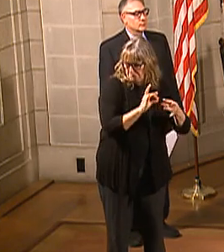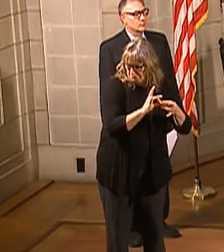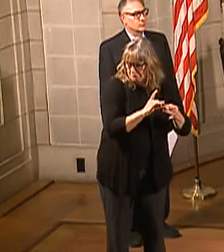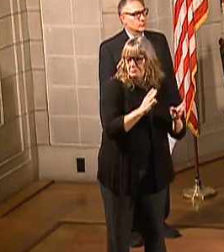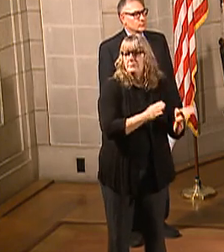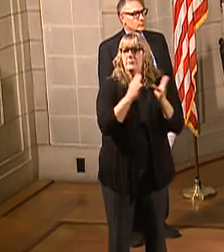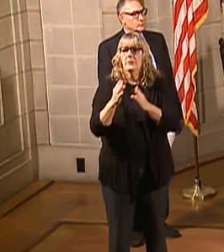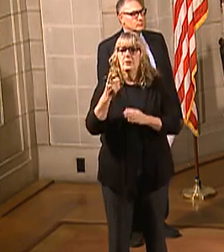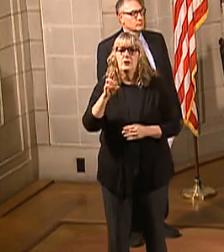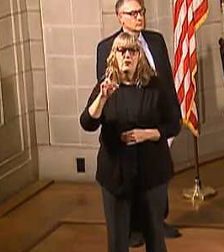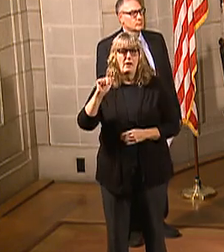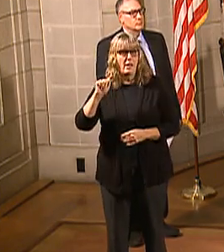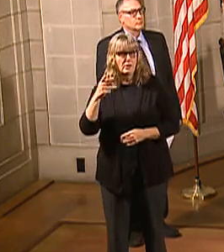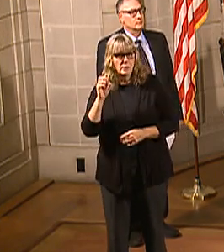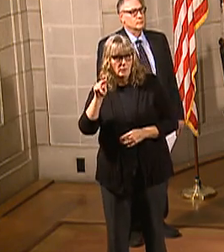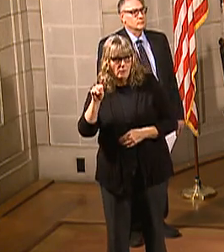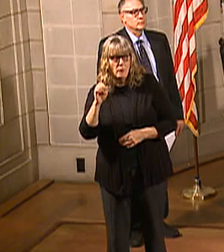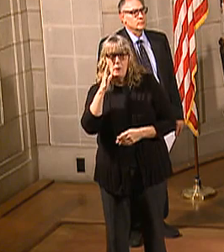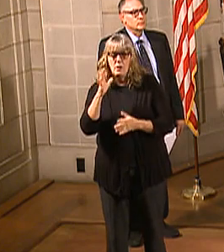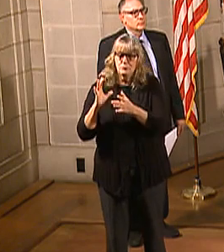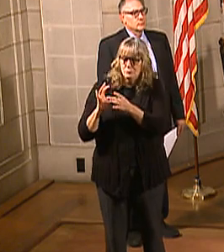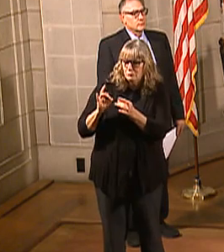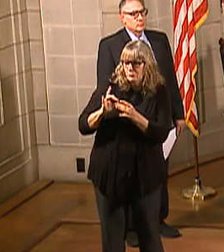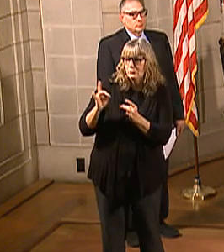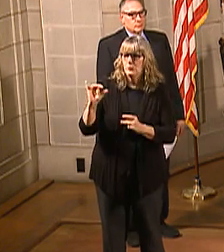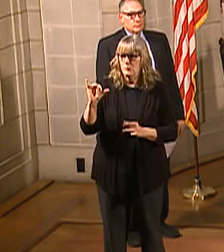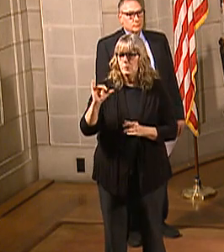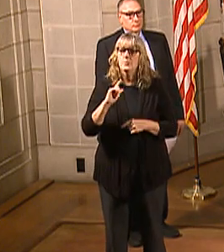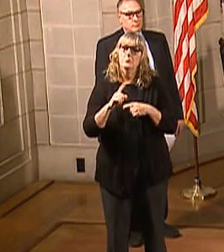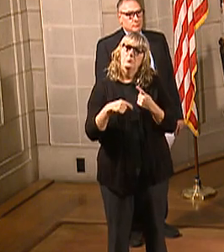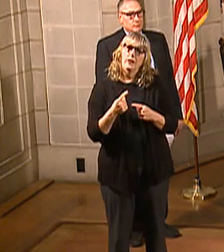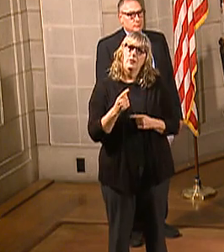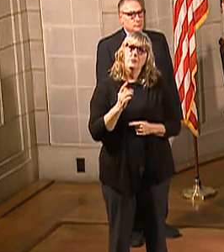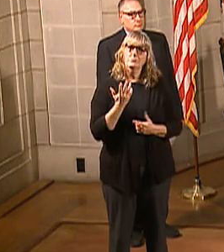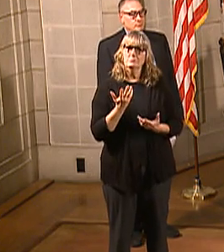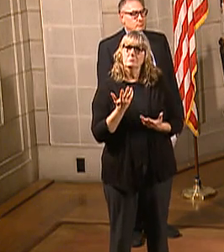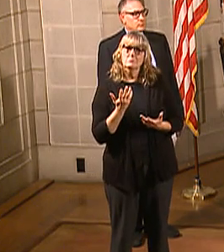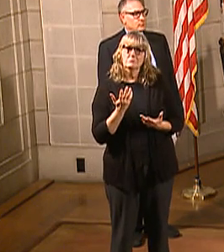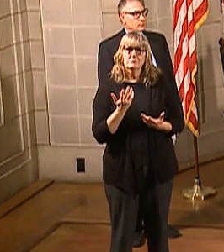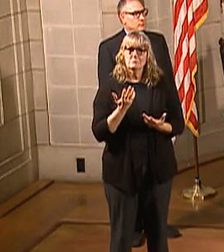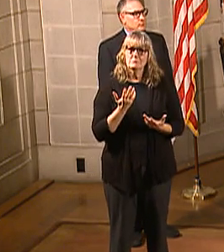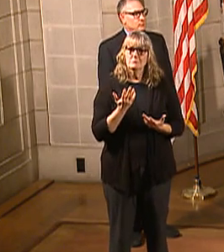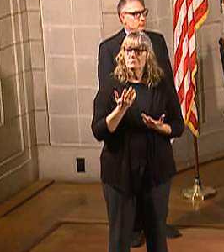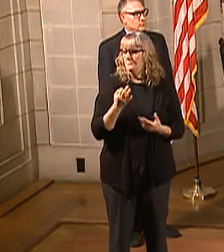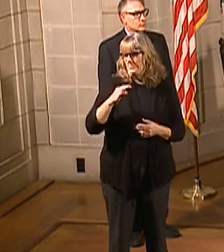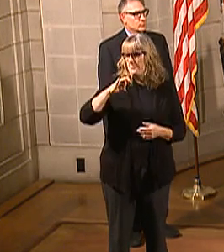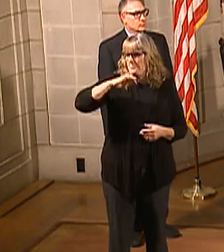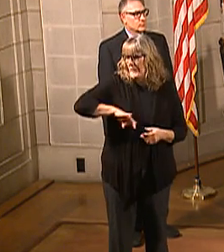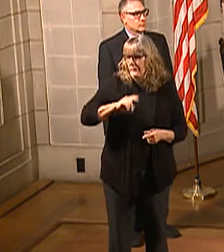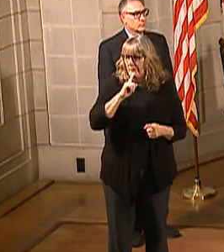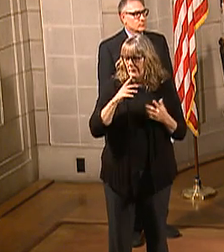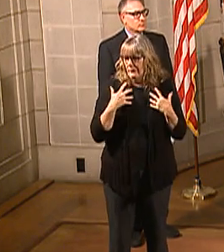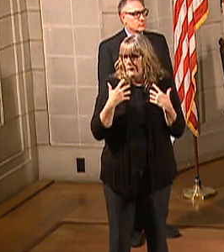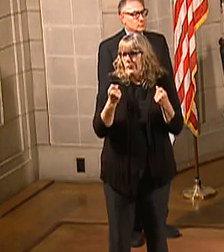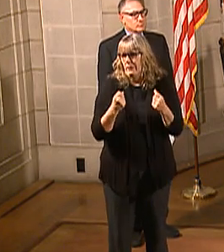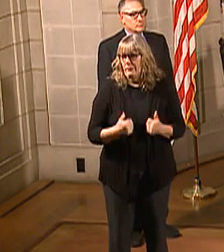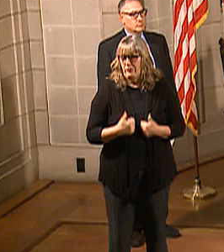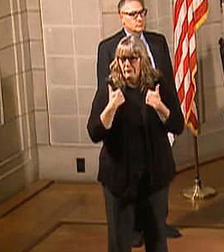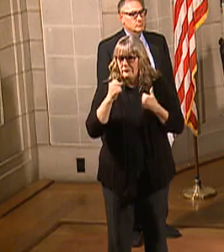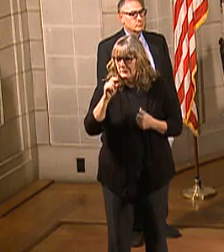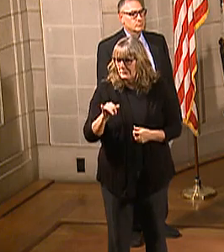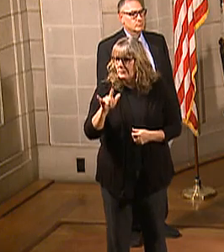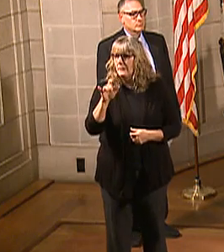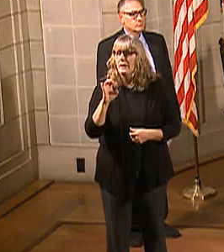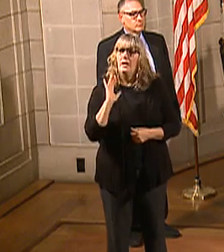Dr. Antone, who's our Chief Medical Officer, will talk a little bit as well about the benefits of a healthy lifestyle. And for